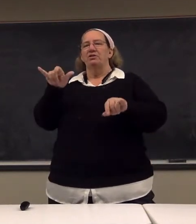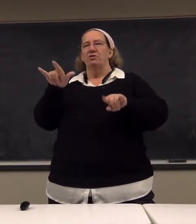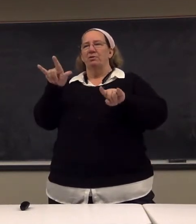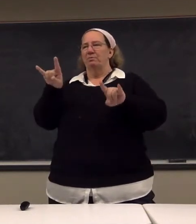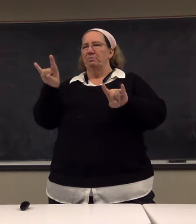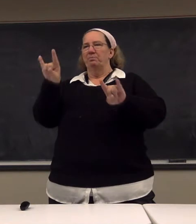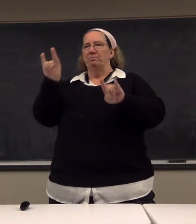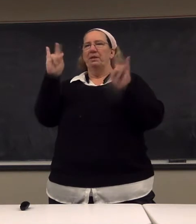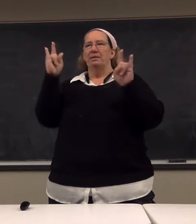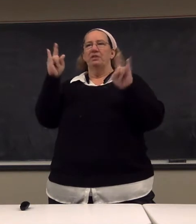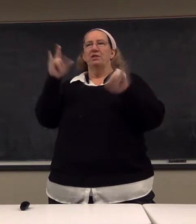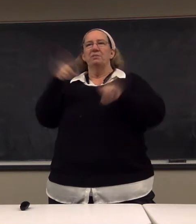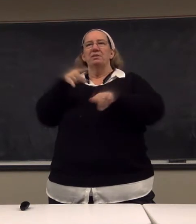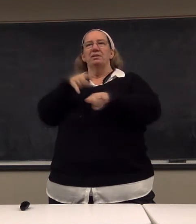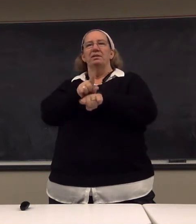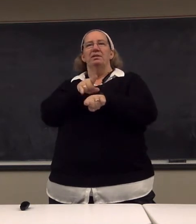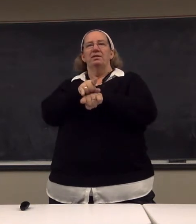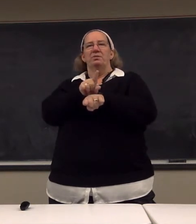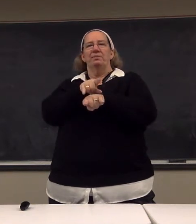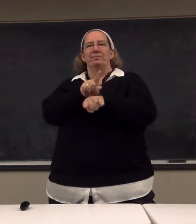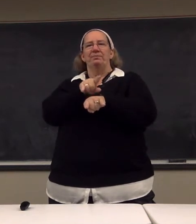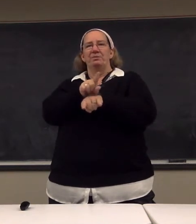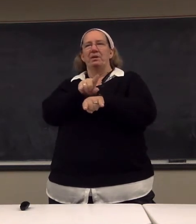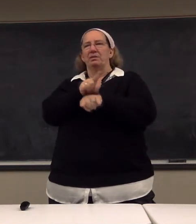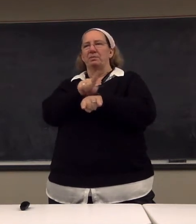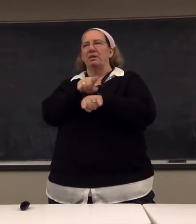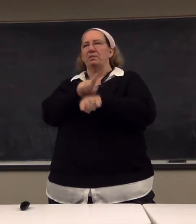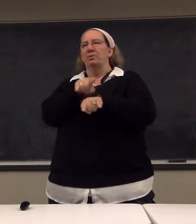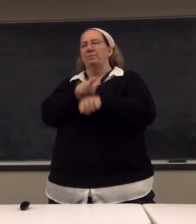your BS hand shapes. This one. To mock something.